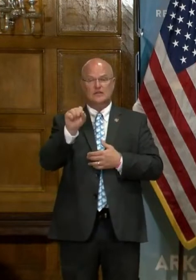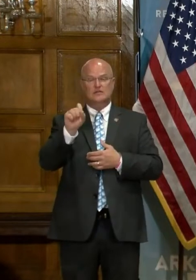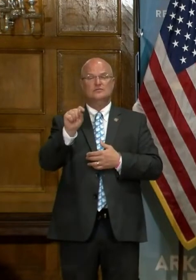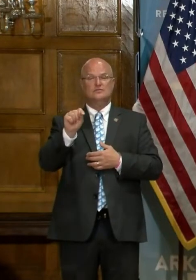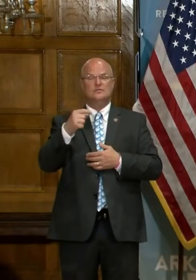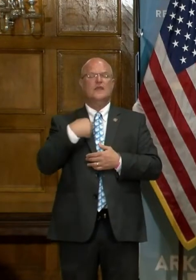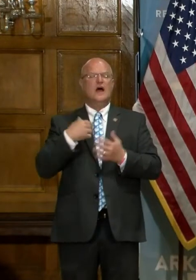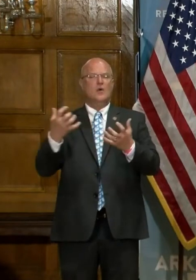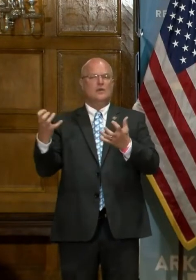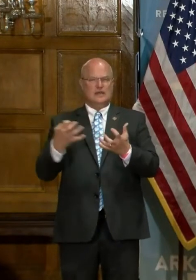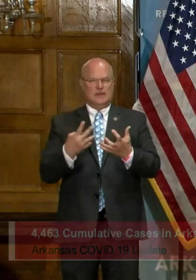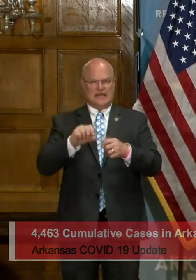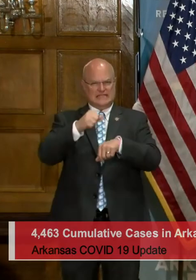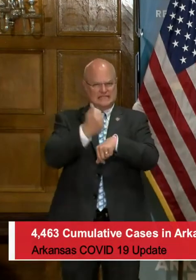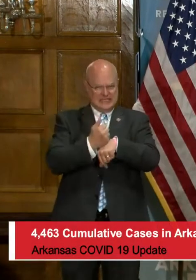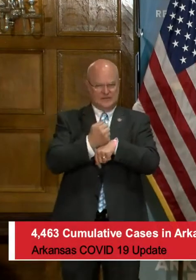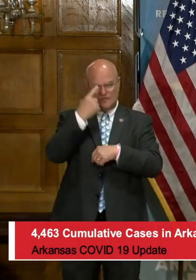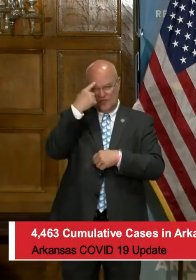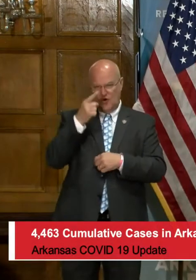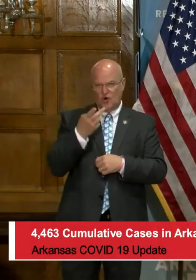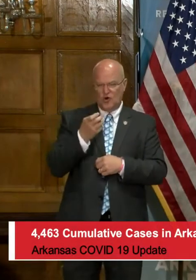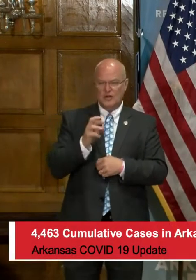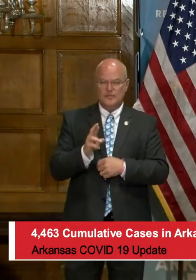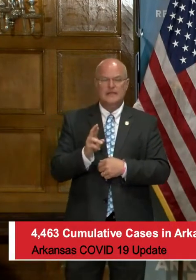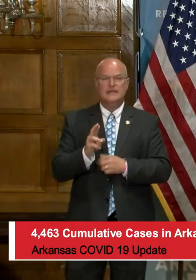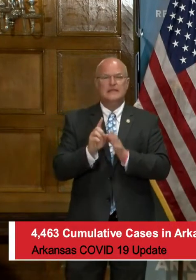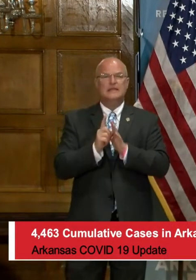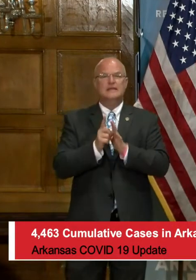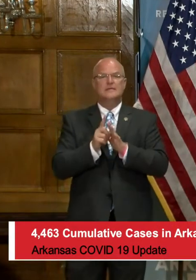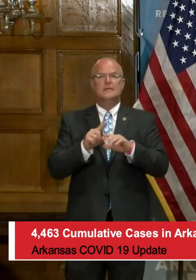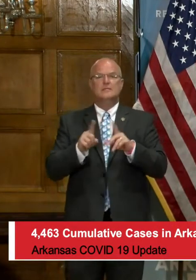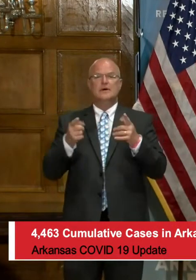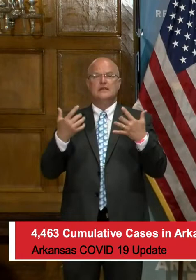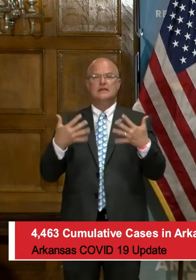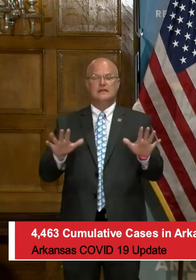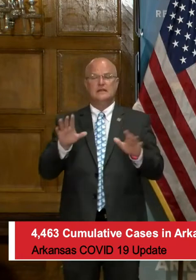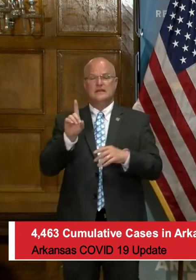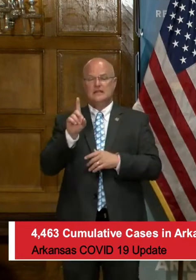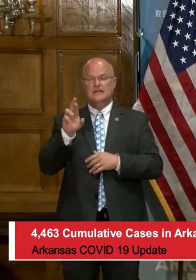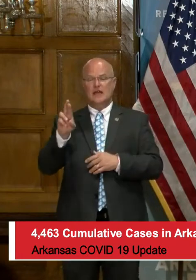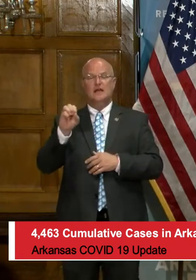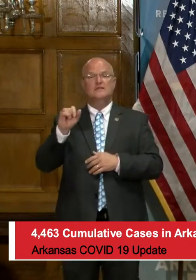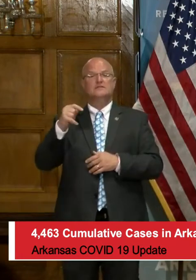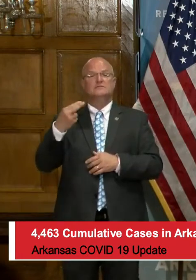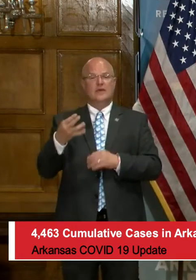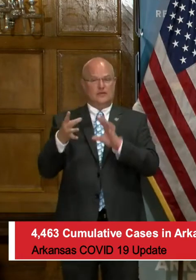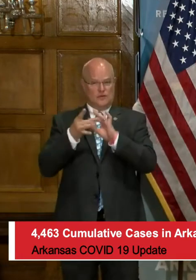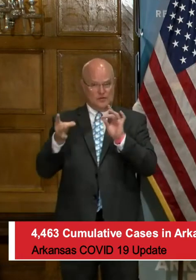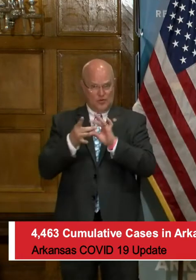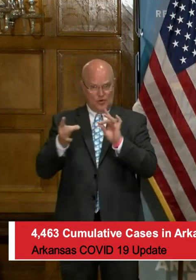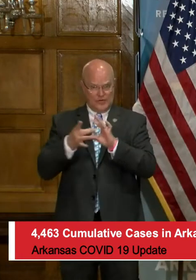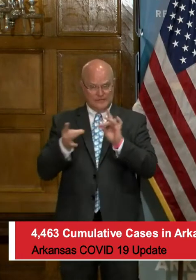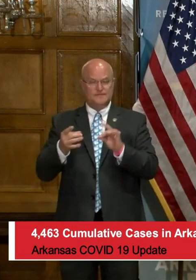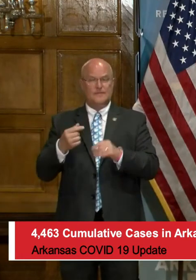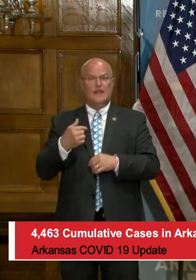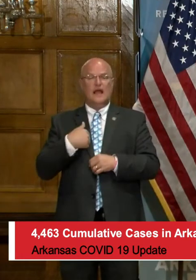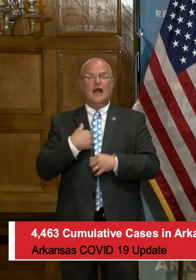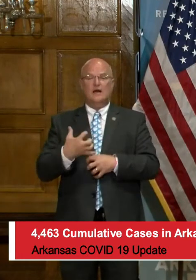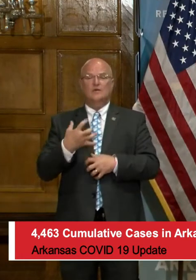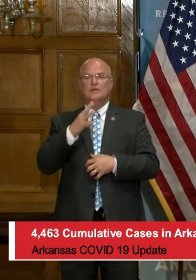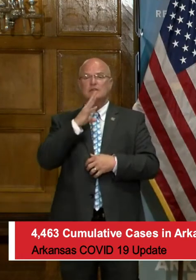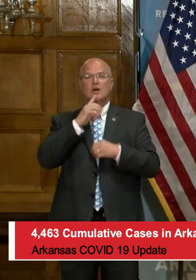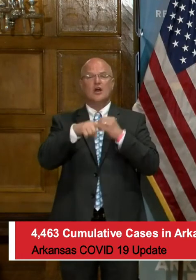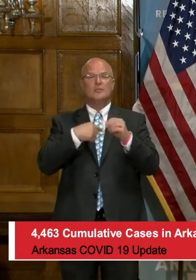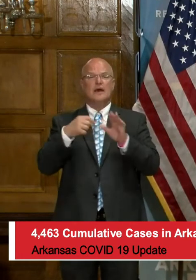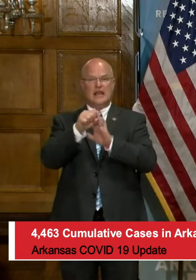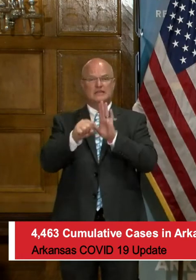I'll come back and set the stage for her in just a moment after Dr. Smith gives his report. Then I want to come back and talk